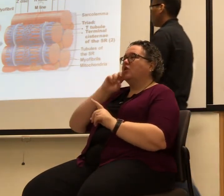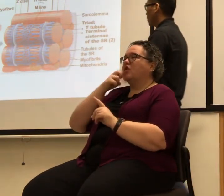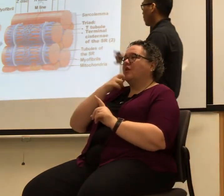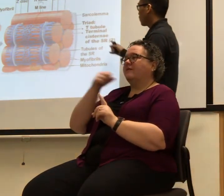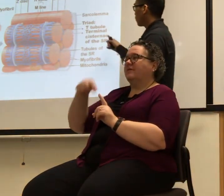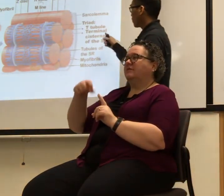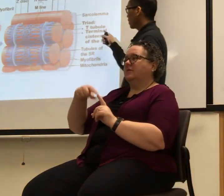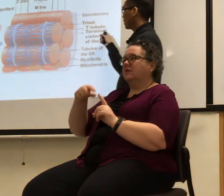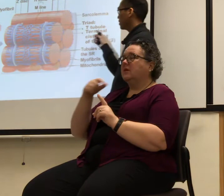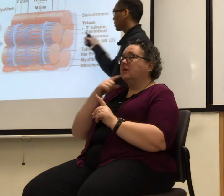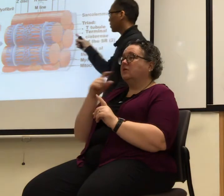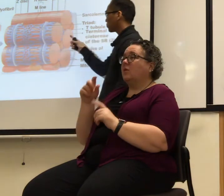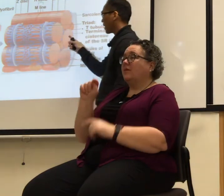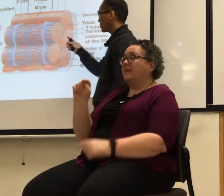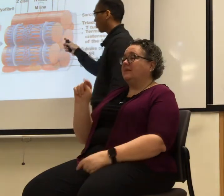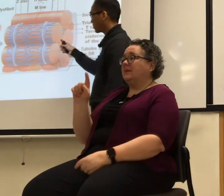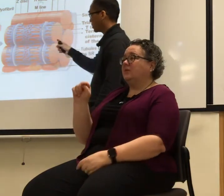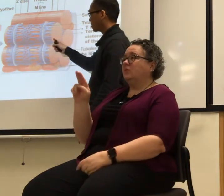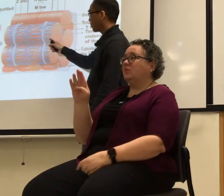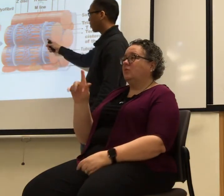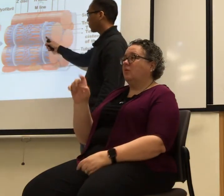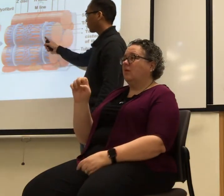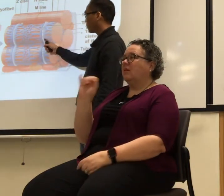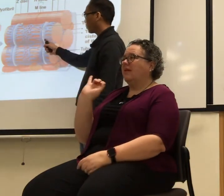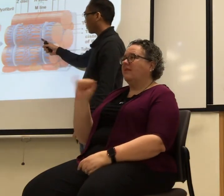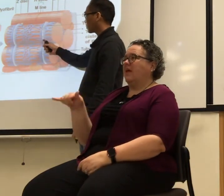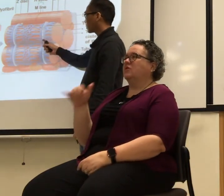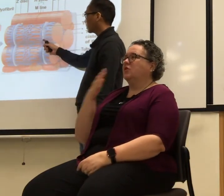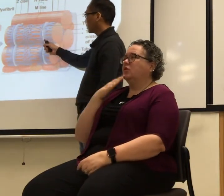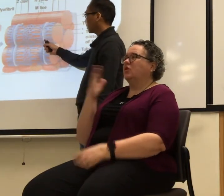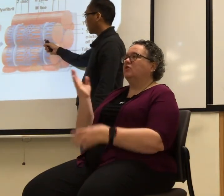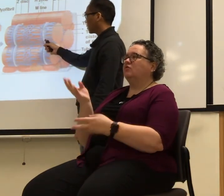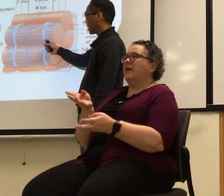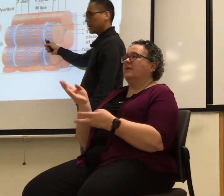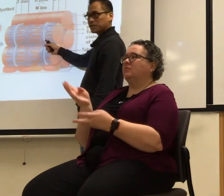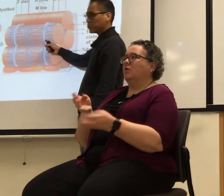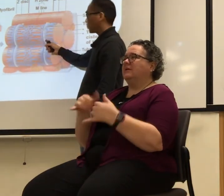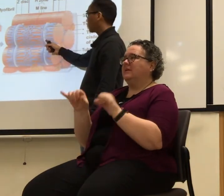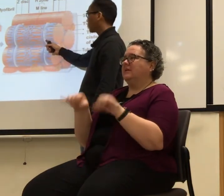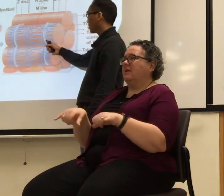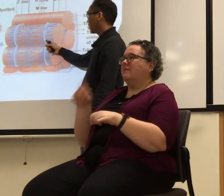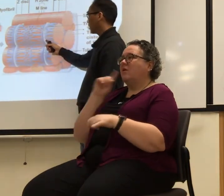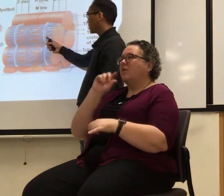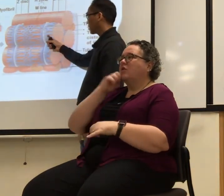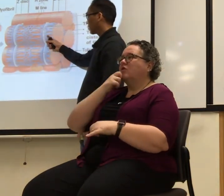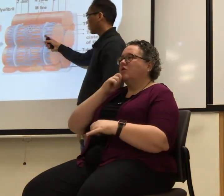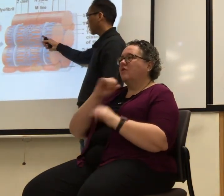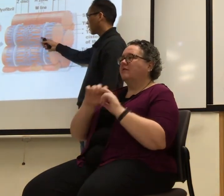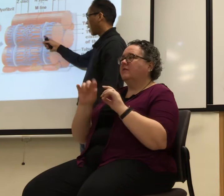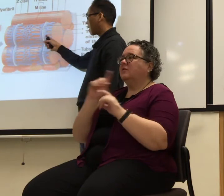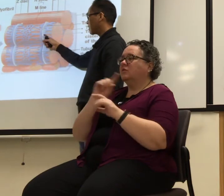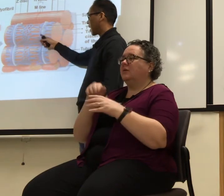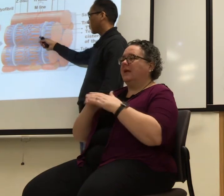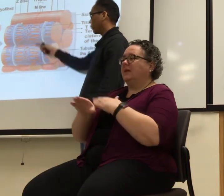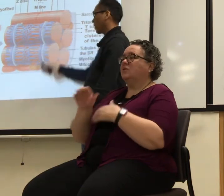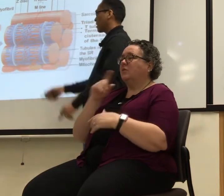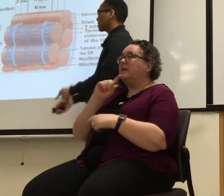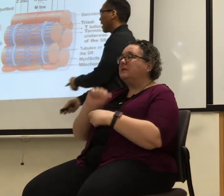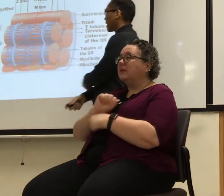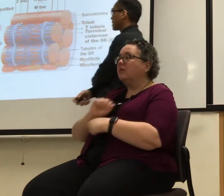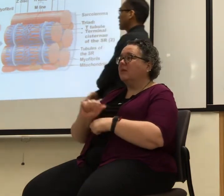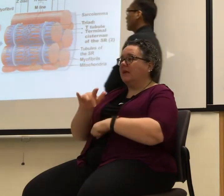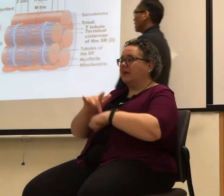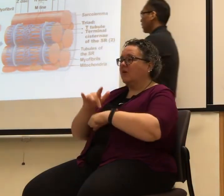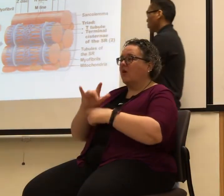The T-tubule is a good transport system for the nerve impulse to get into. It's literally in contact with